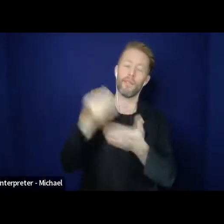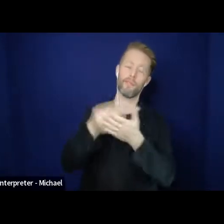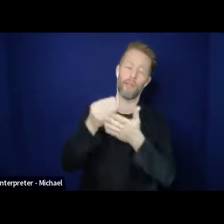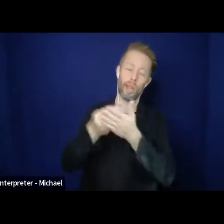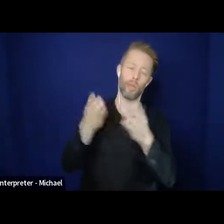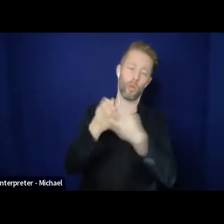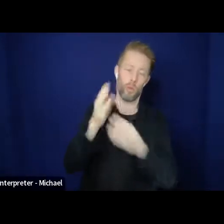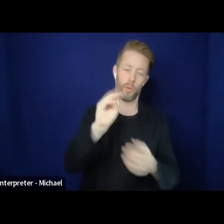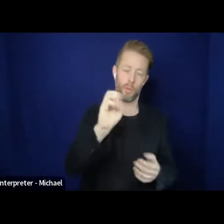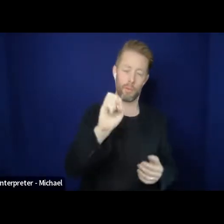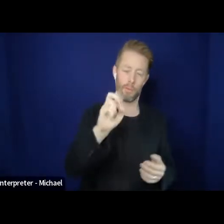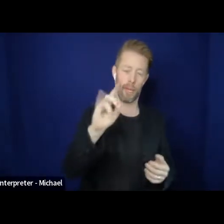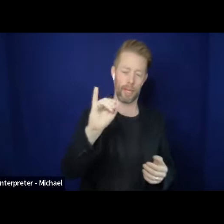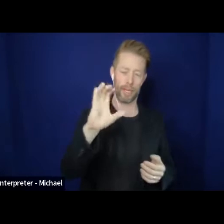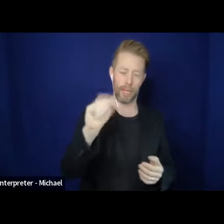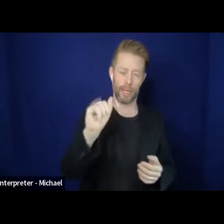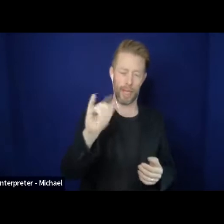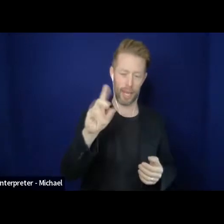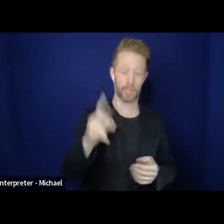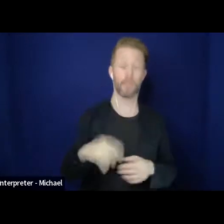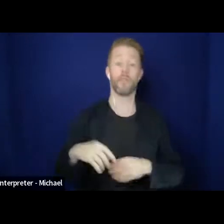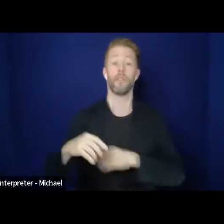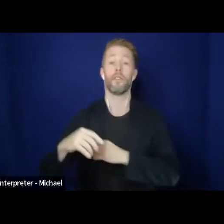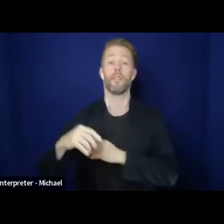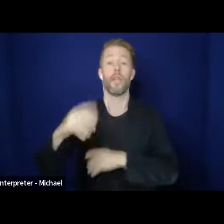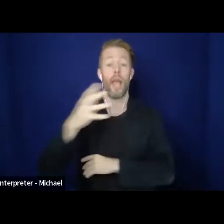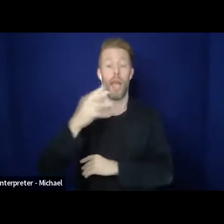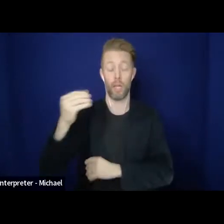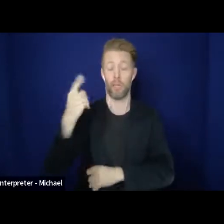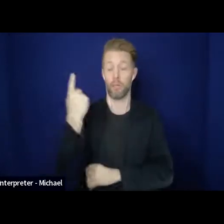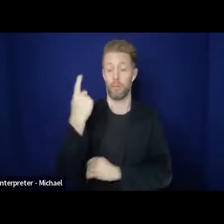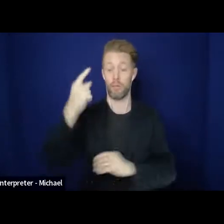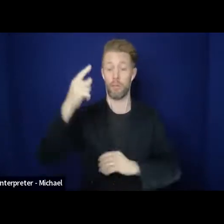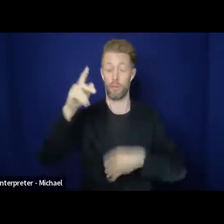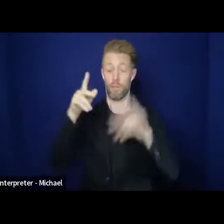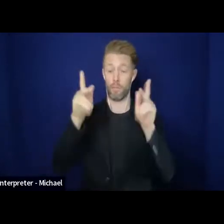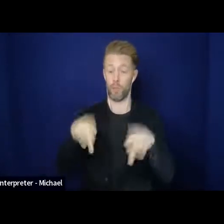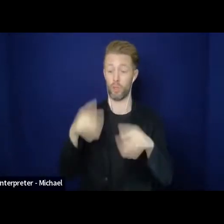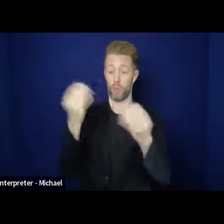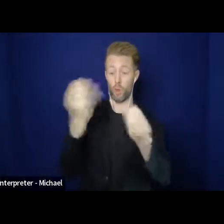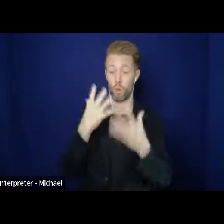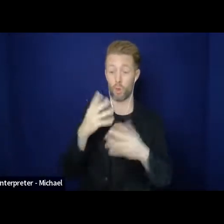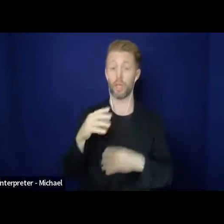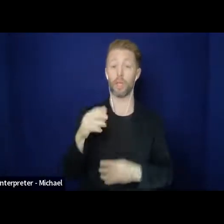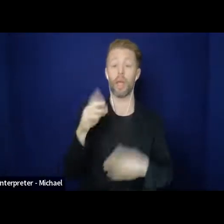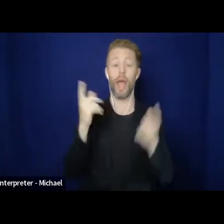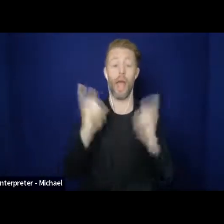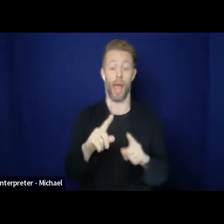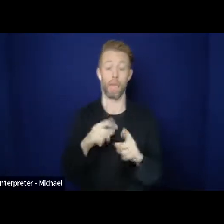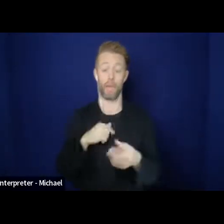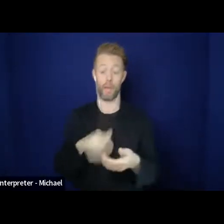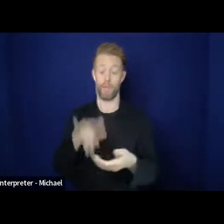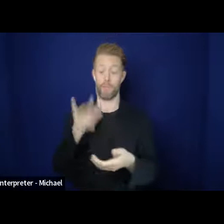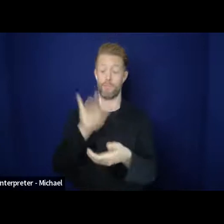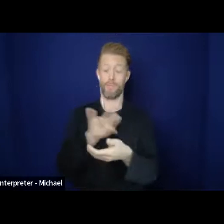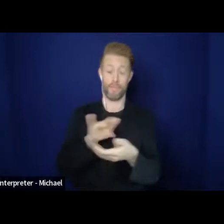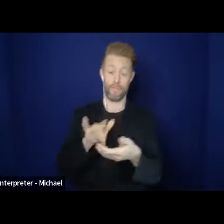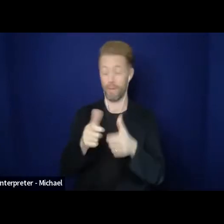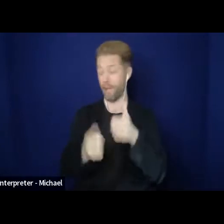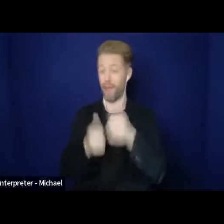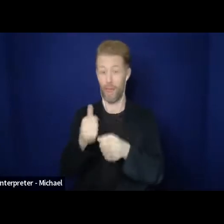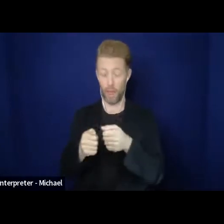person. And one told me that if they make an error, any error in the